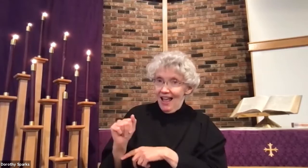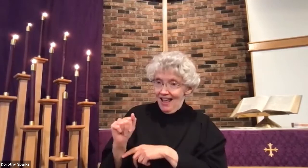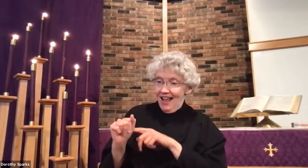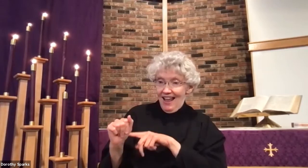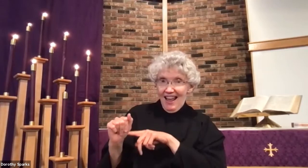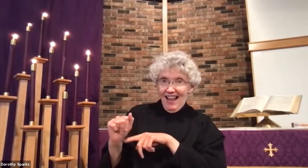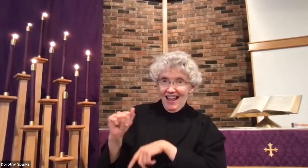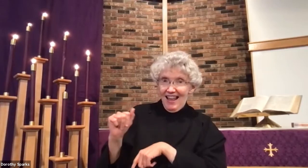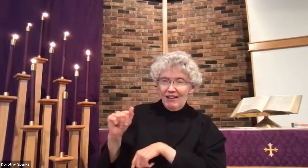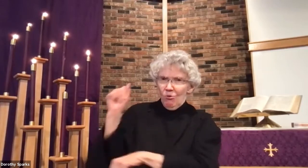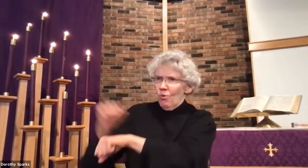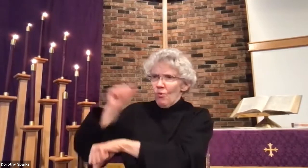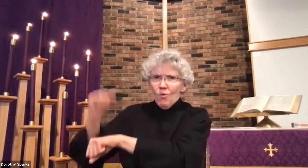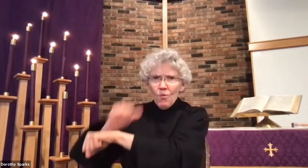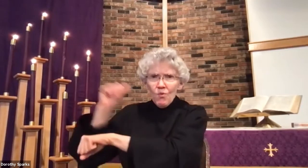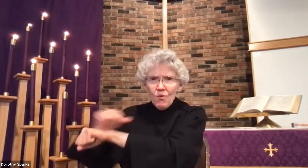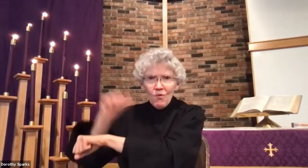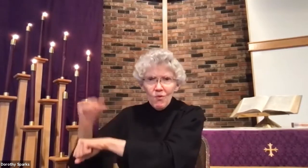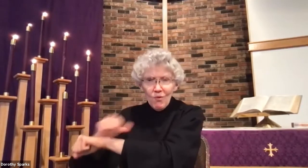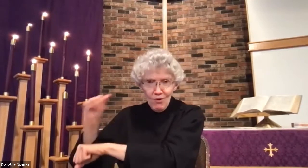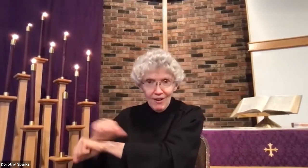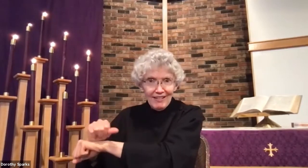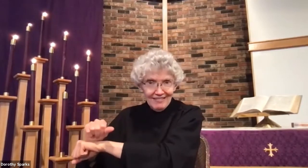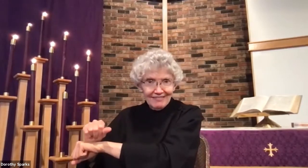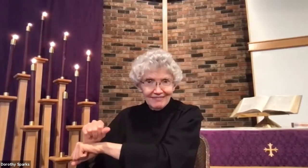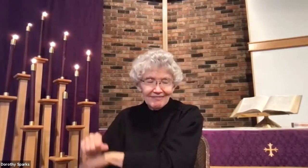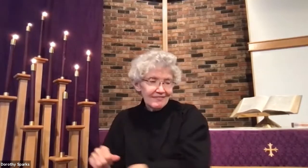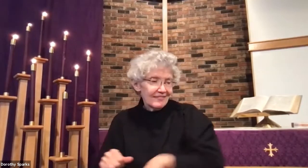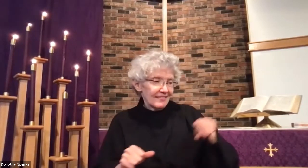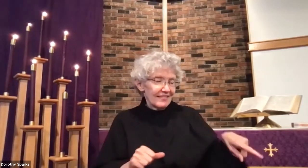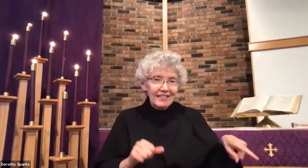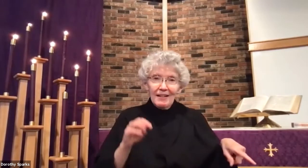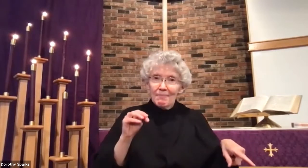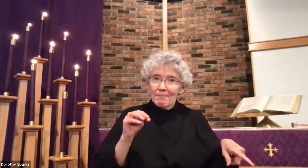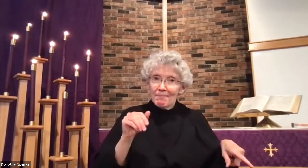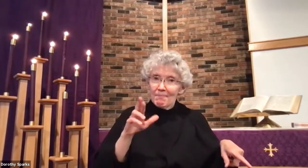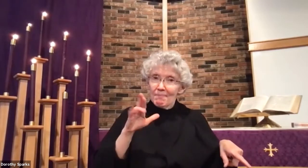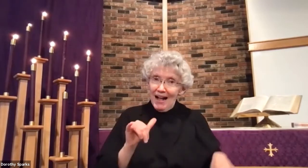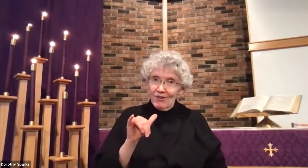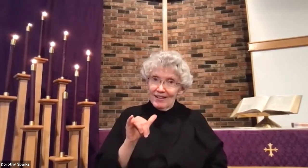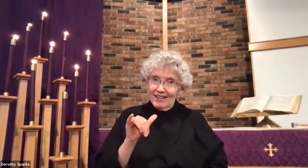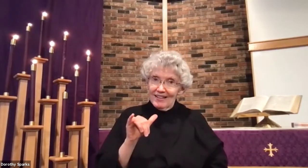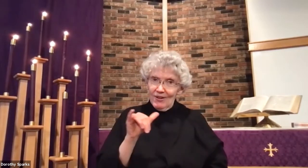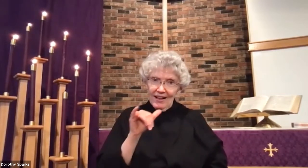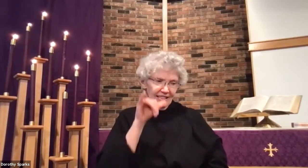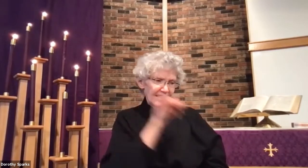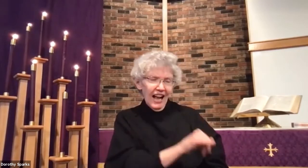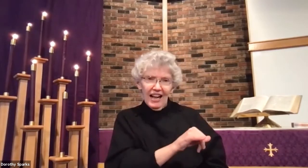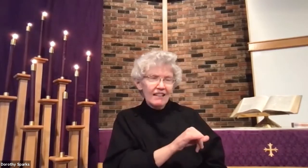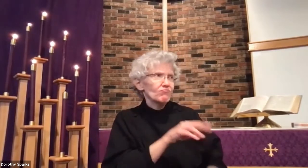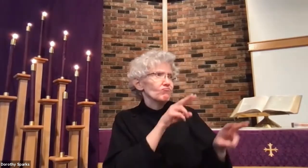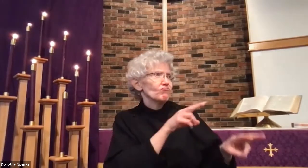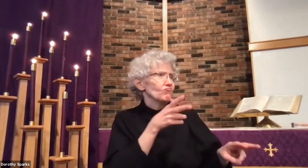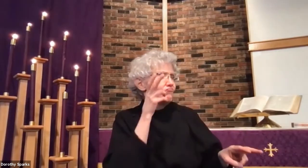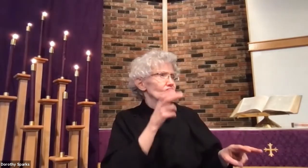this. She gave me a clue. So Martha, and the last name, Martha has an A, and